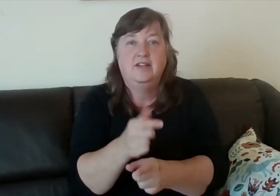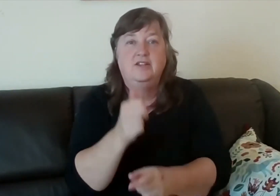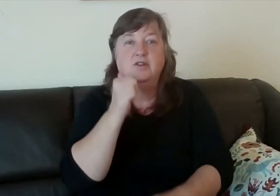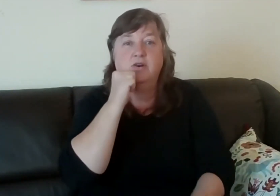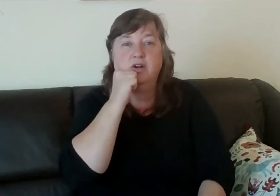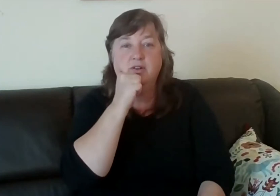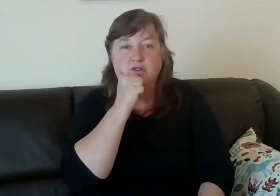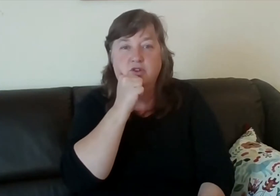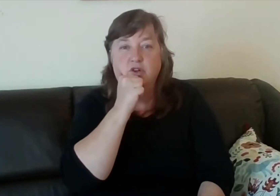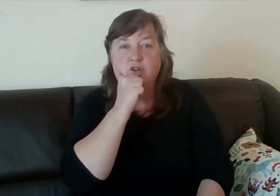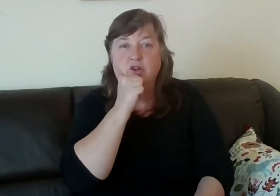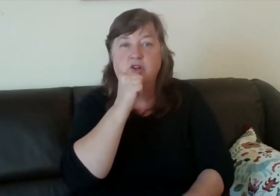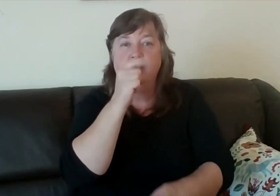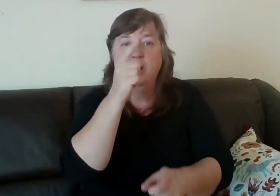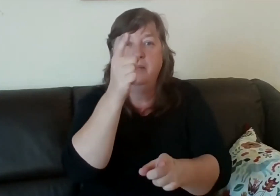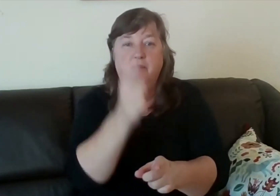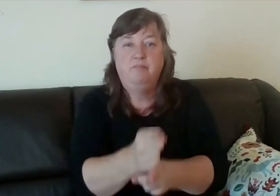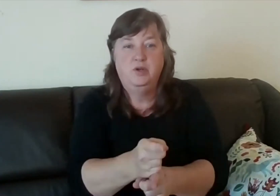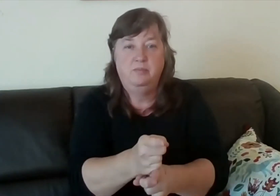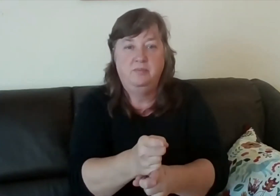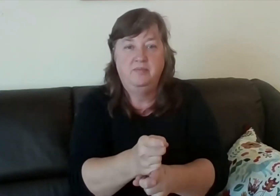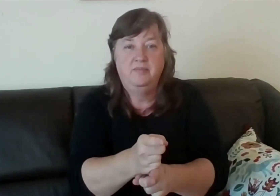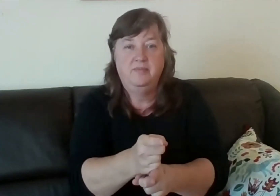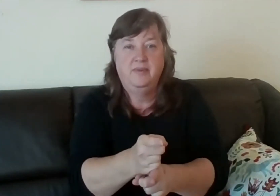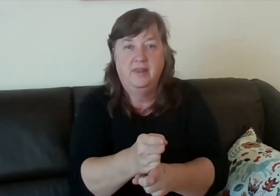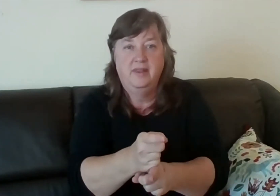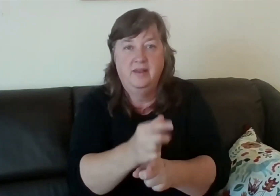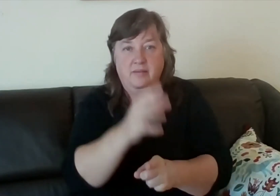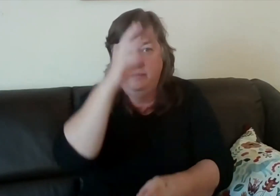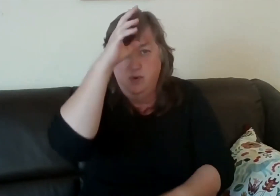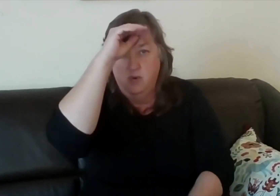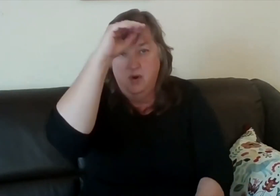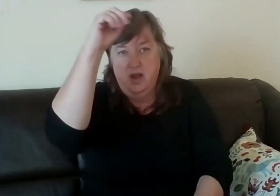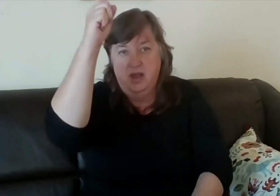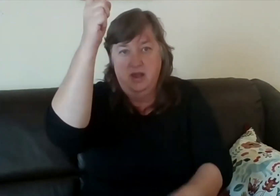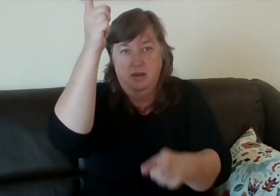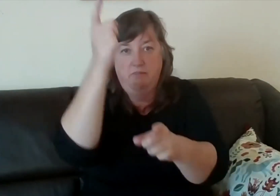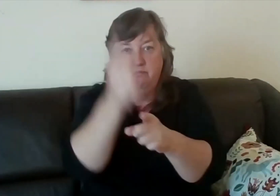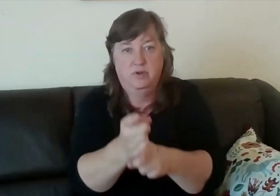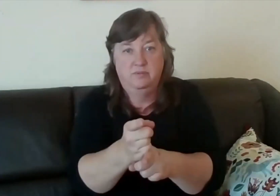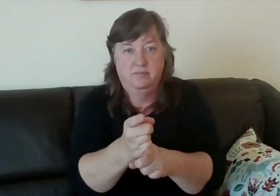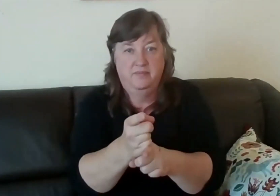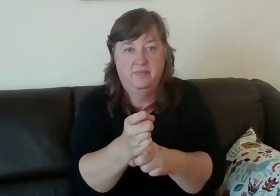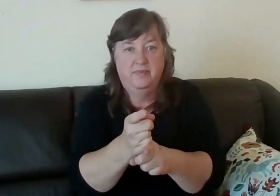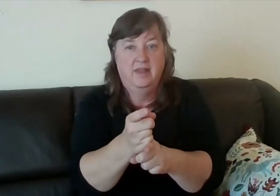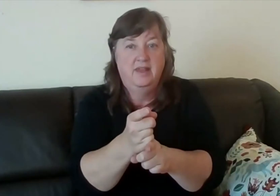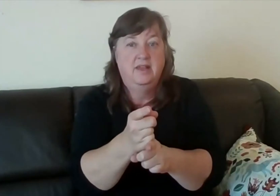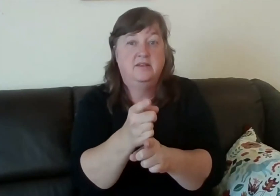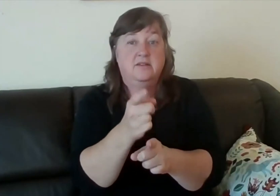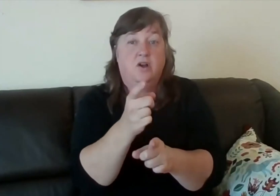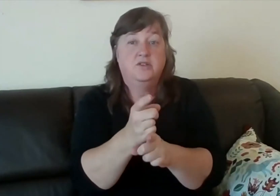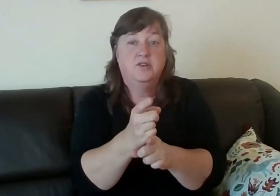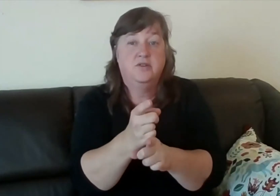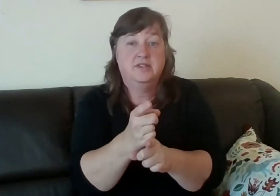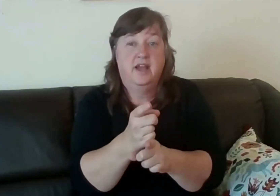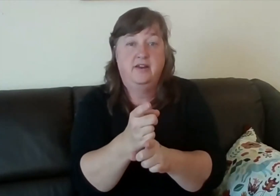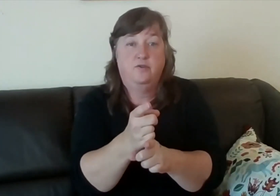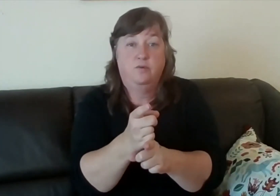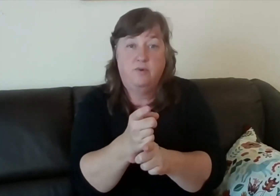So it goes girl, boom. Boy, boom. This is also the sign for